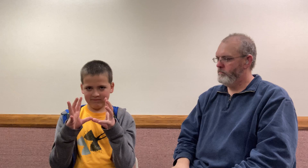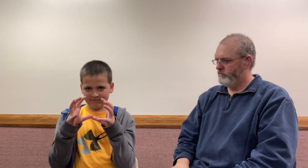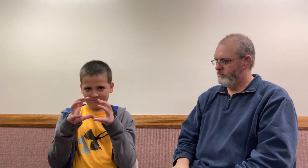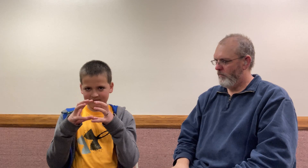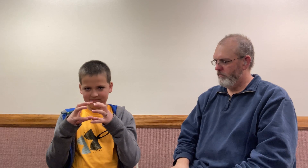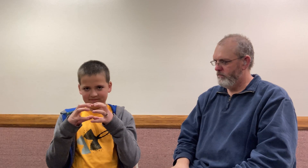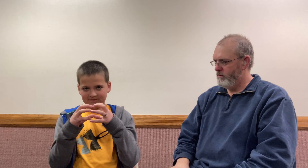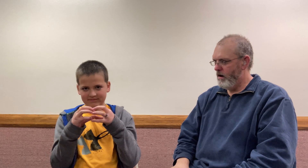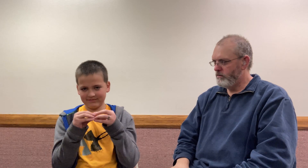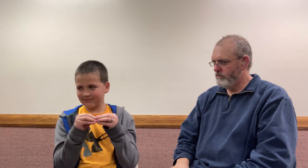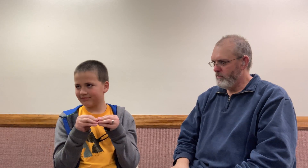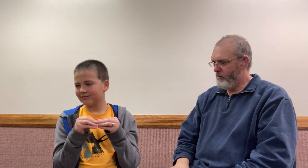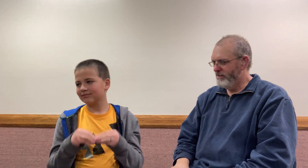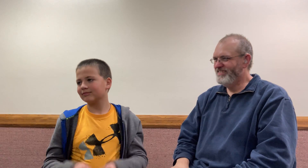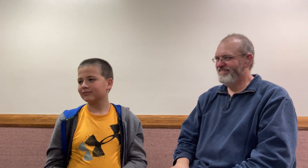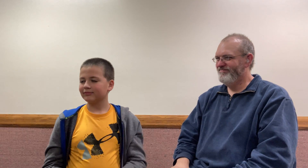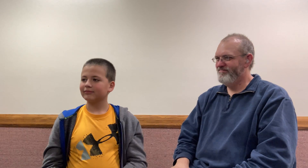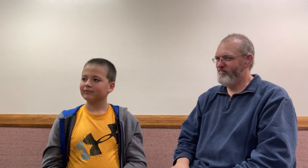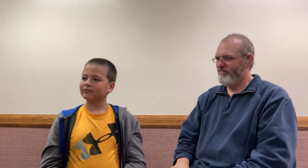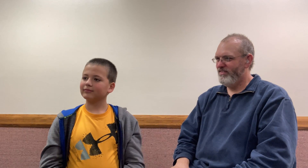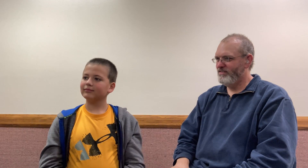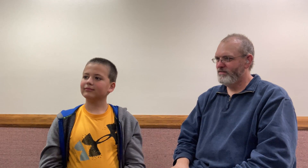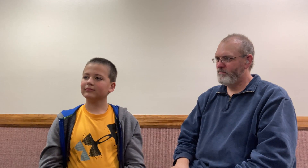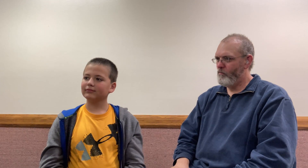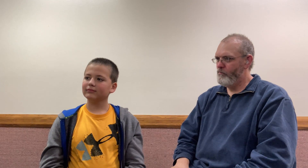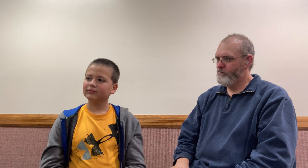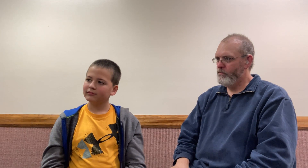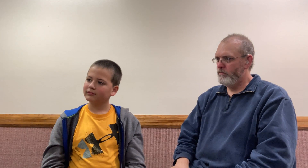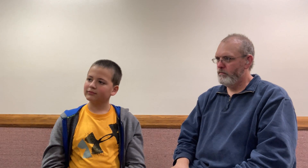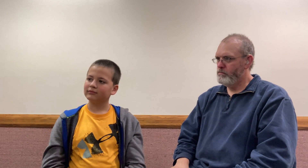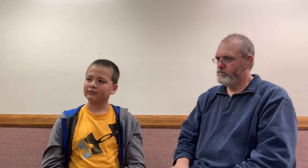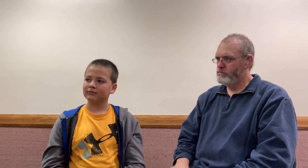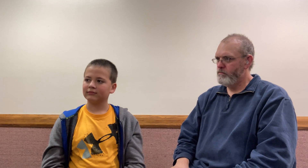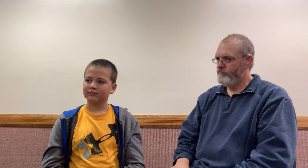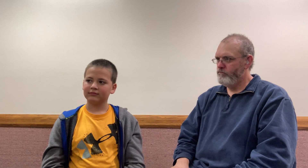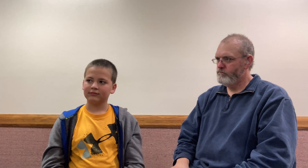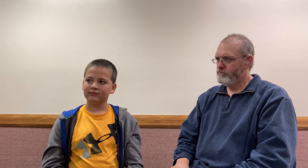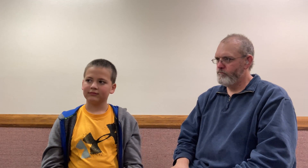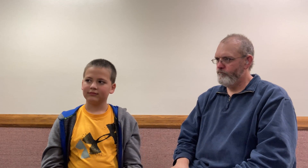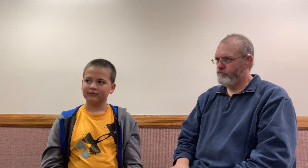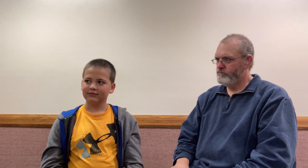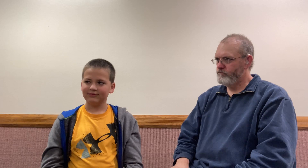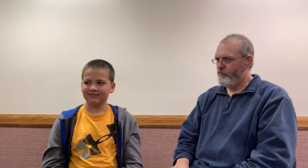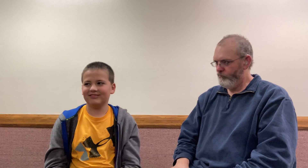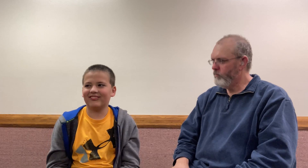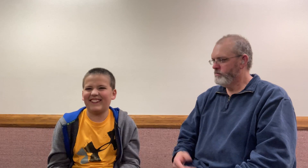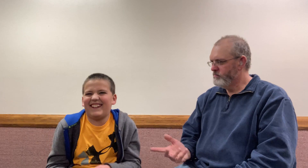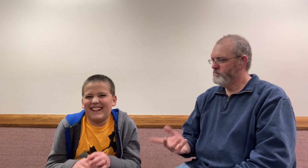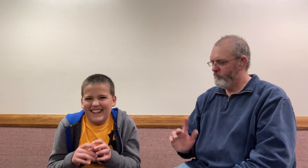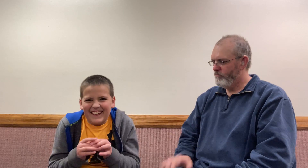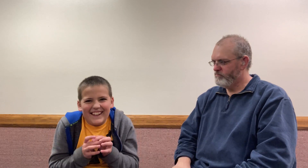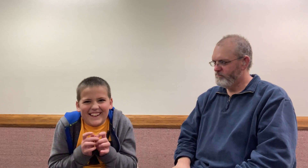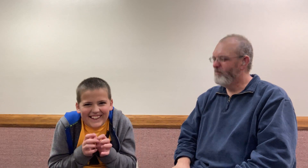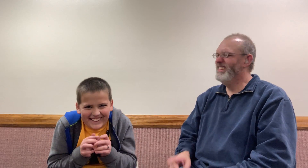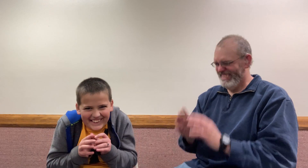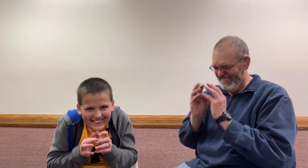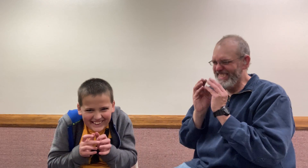two. Perfect. Okay, so if we have, what if there's a meeting, but it's an evil conspiring meeting? What does that look like?